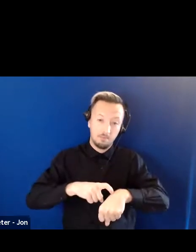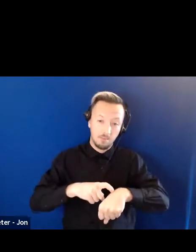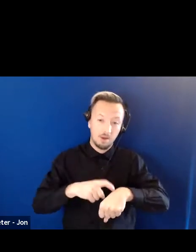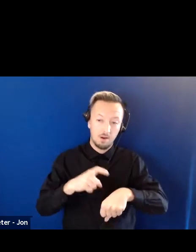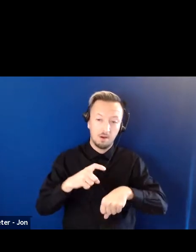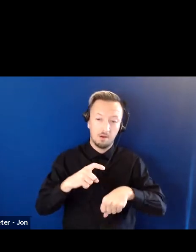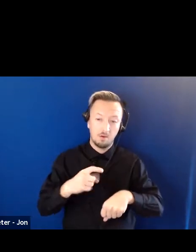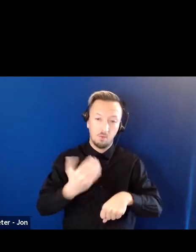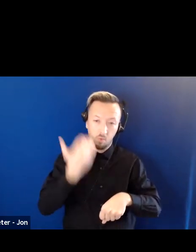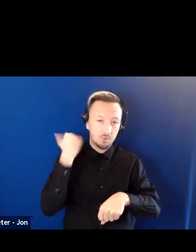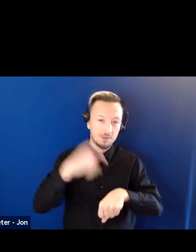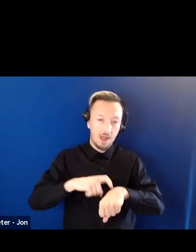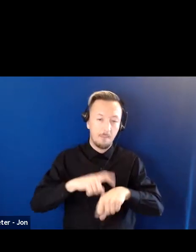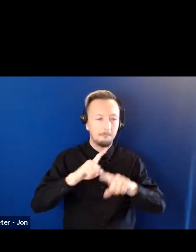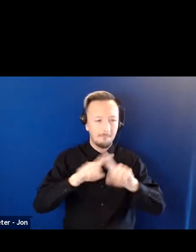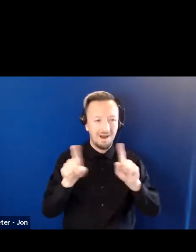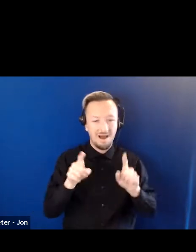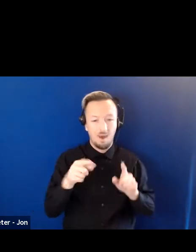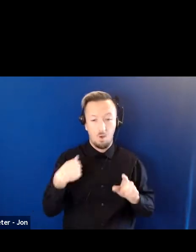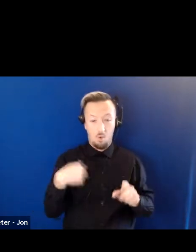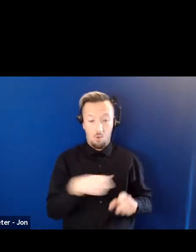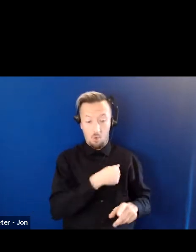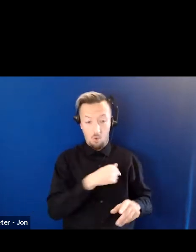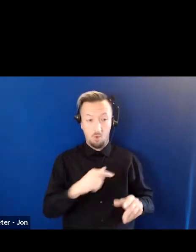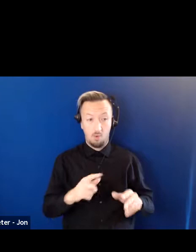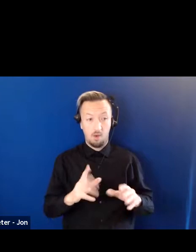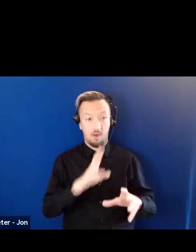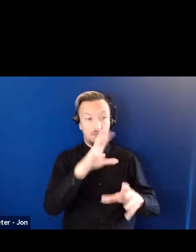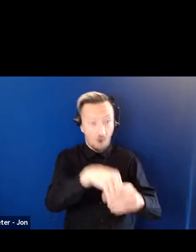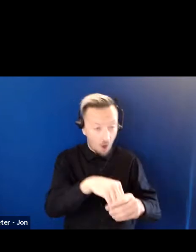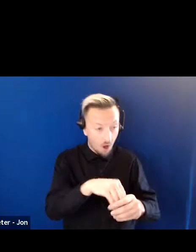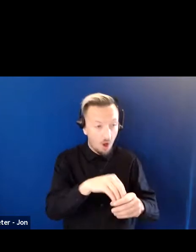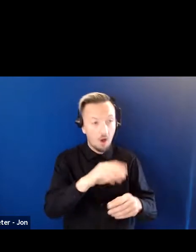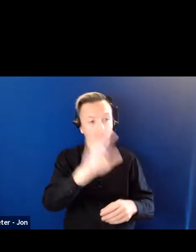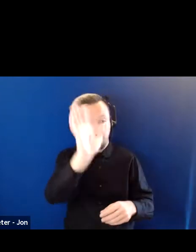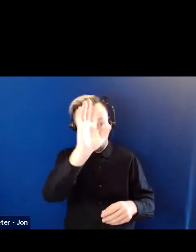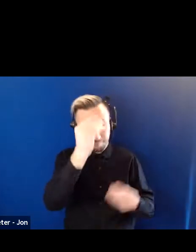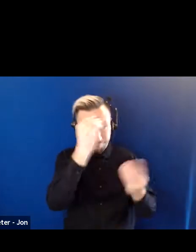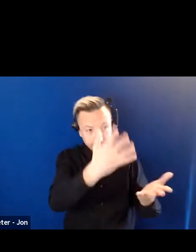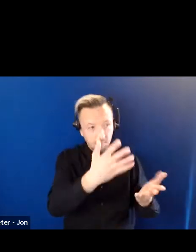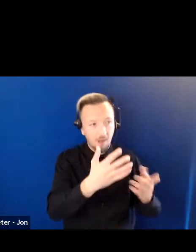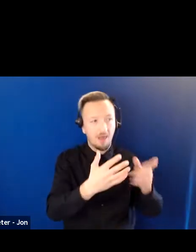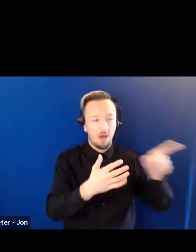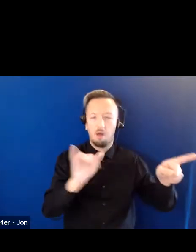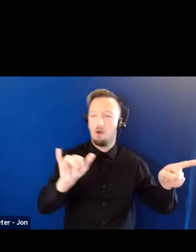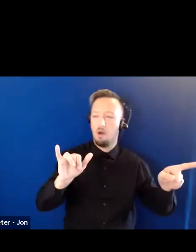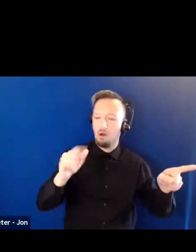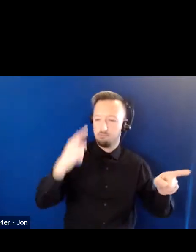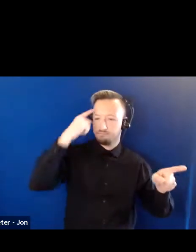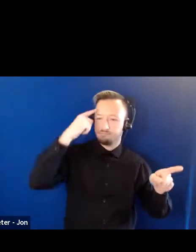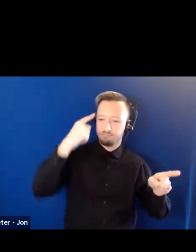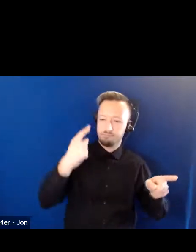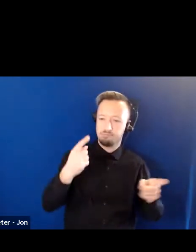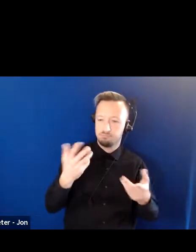think about some of the things that they're implementing. It's probably all around, but we have a saying or